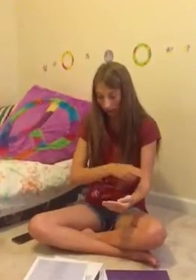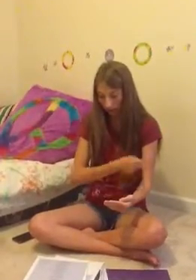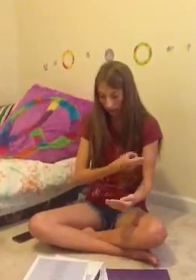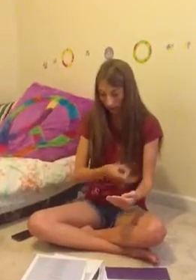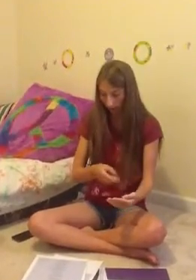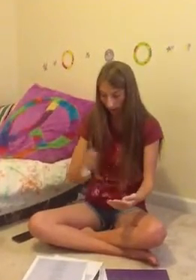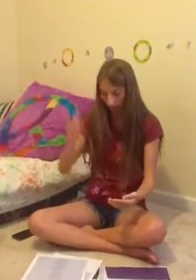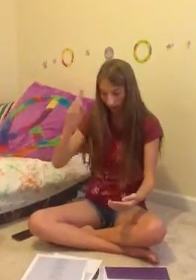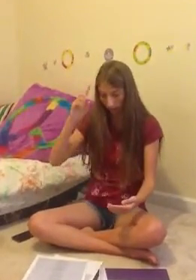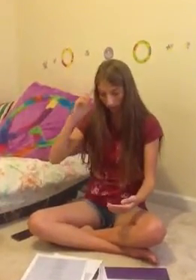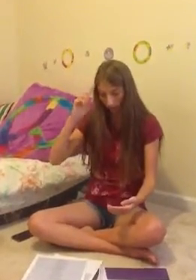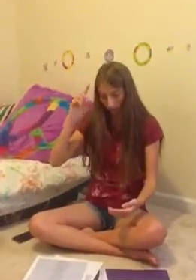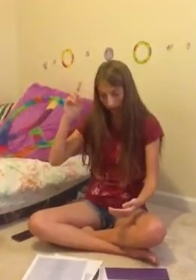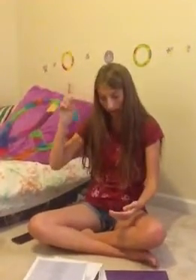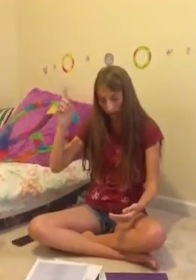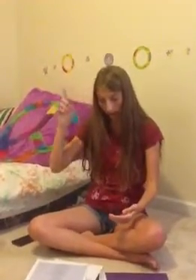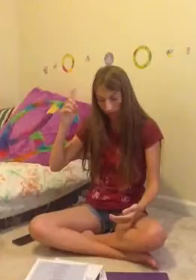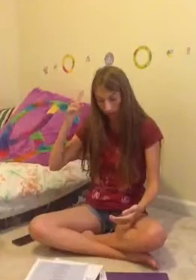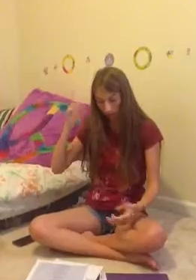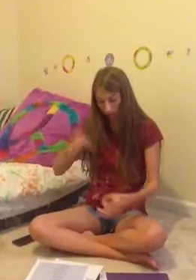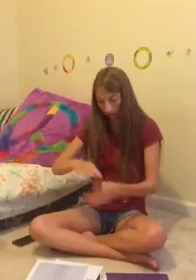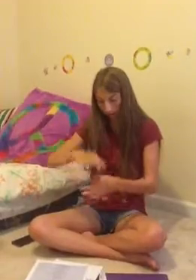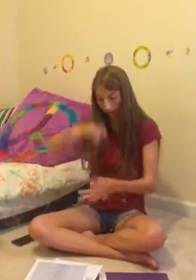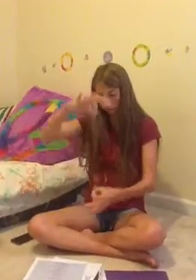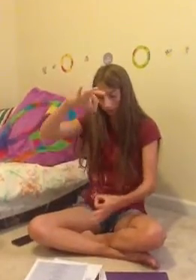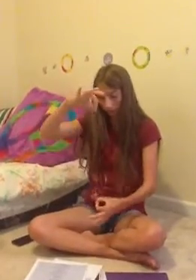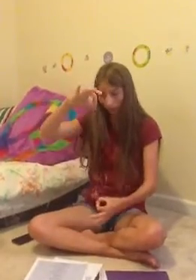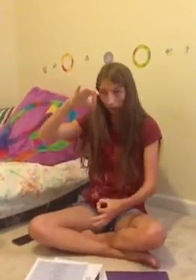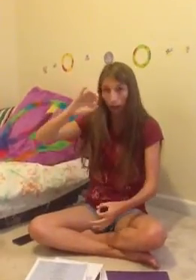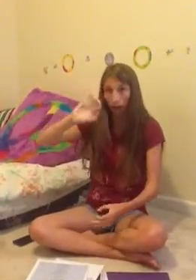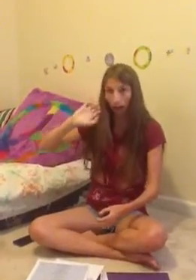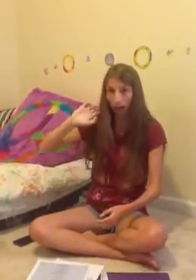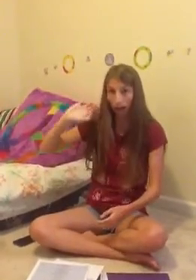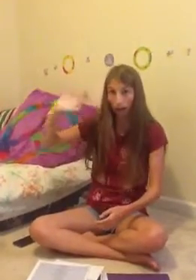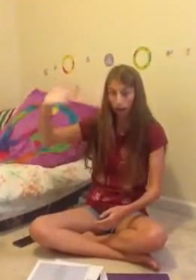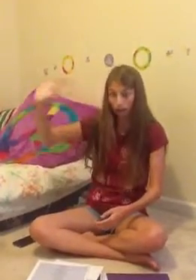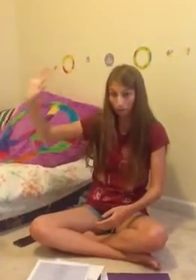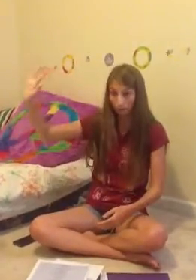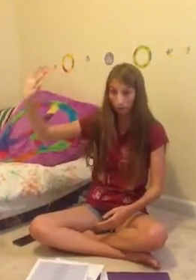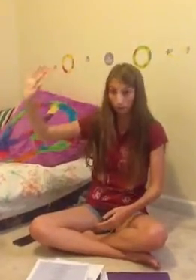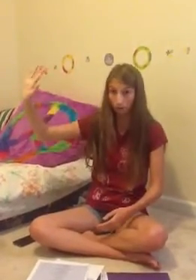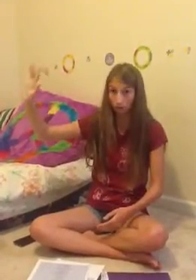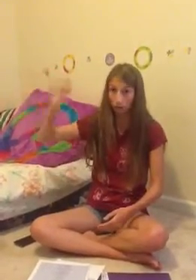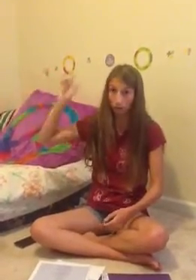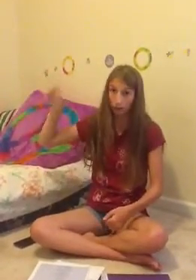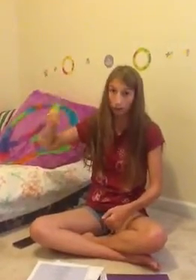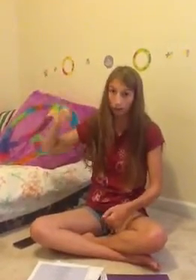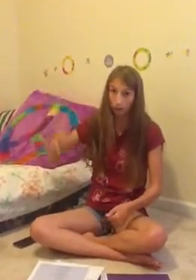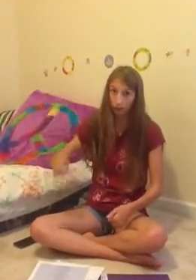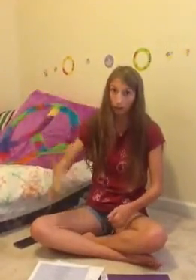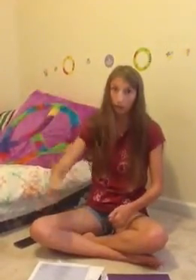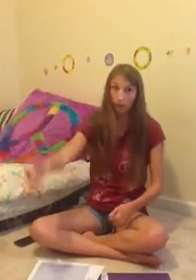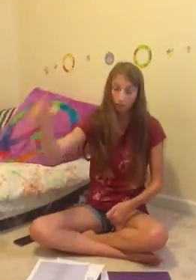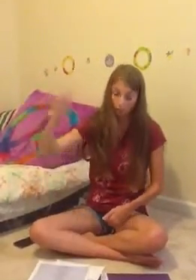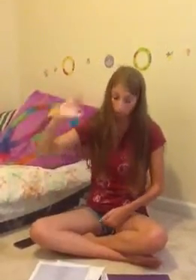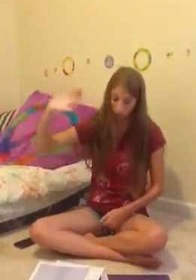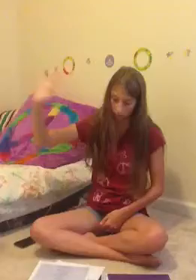out and remind my soul, I am yours, I am forever yours.